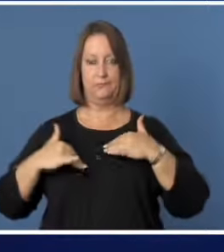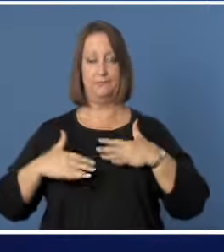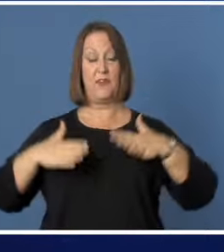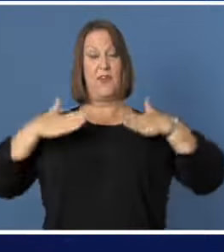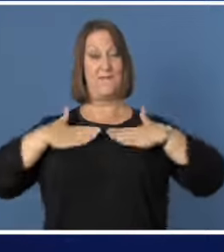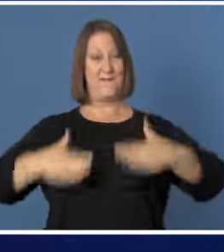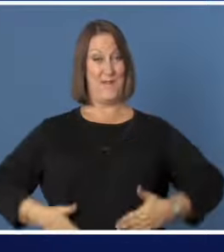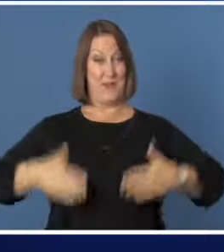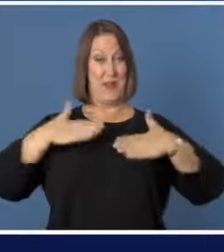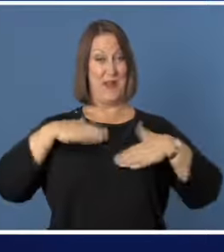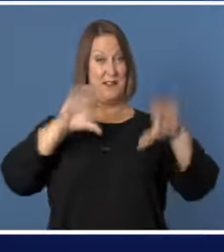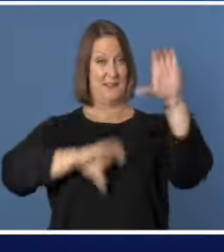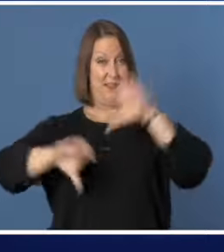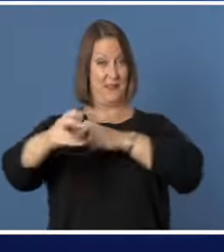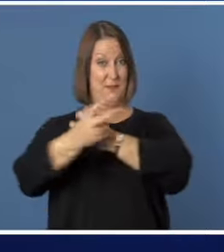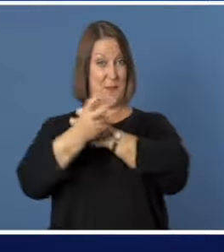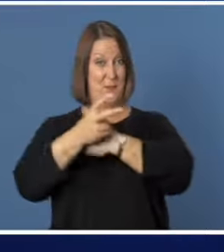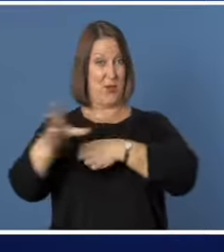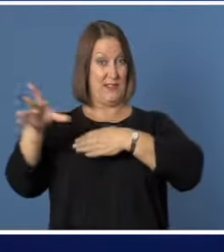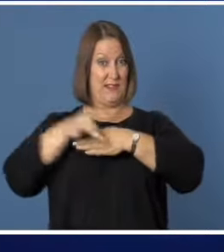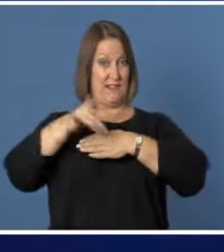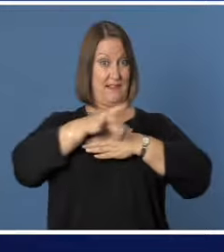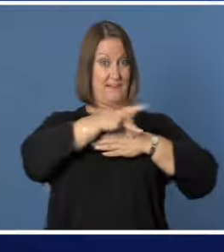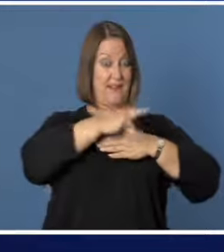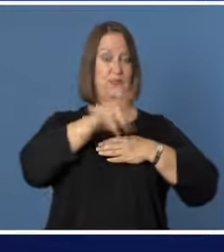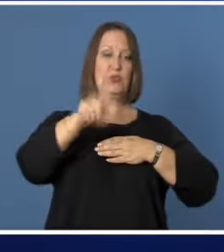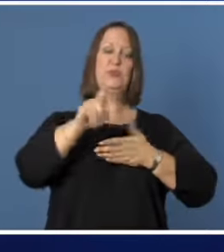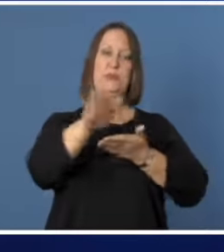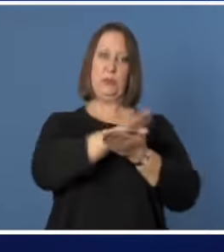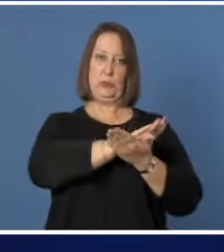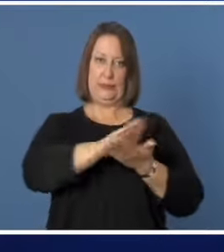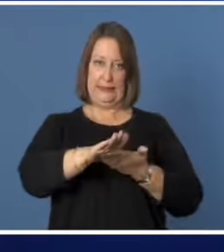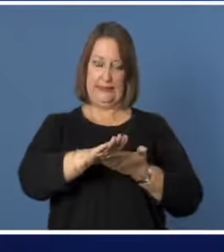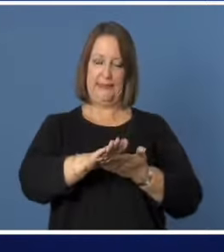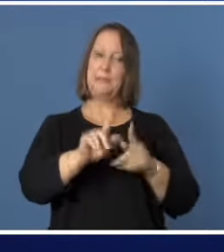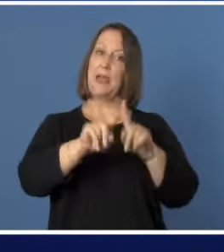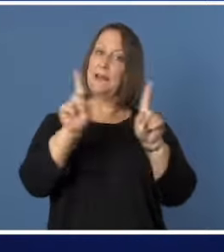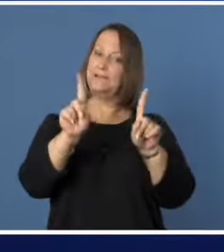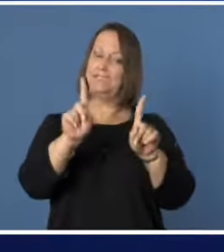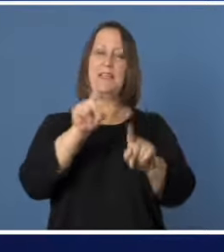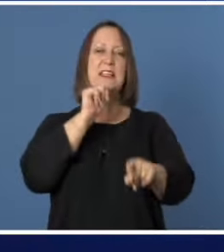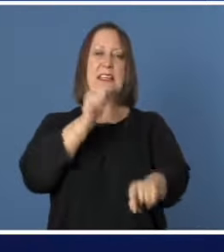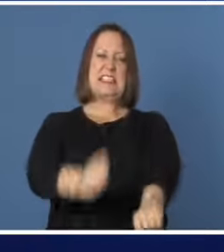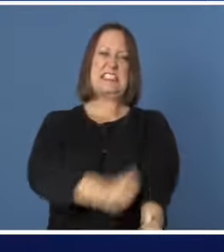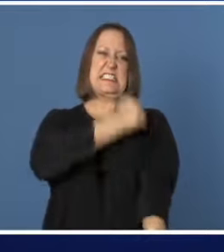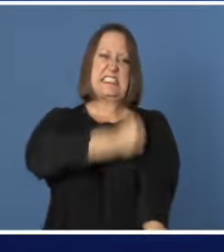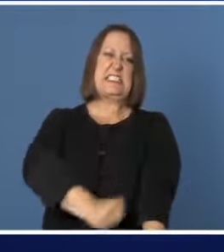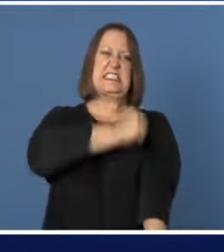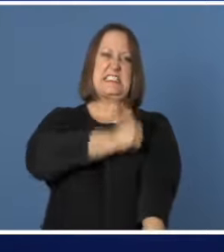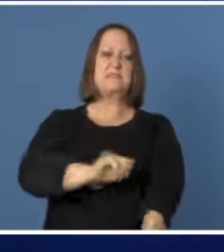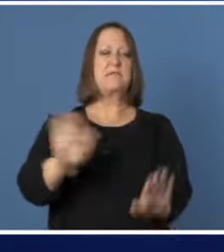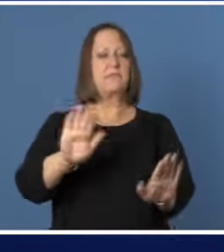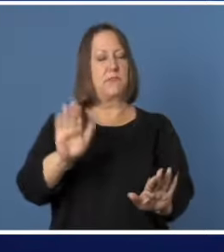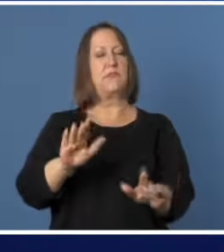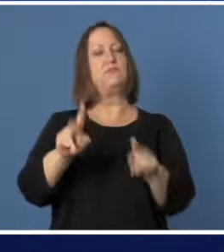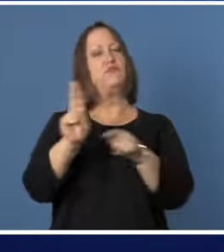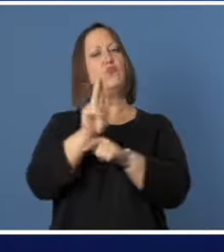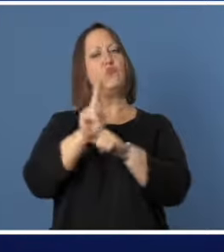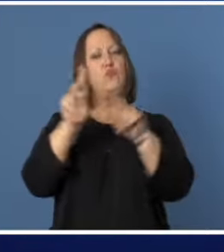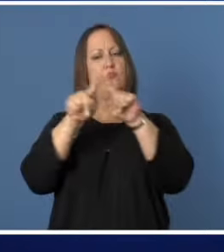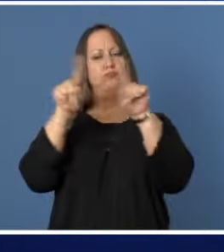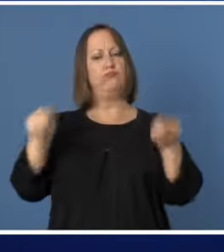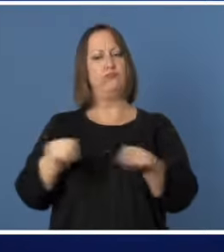Decontaminate other body areas likely to have been contaminated. Blot. Do not swab or